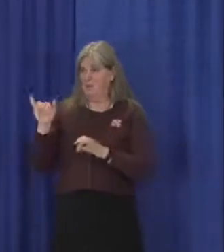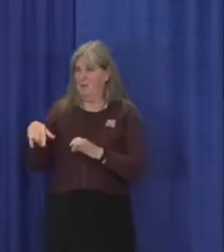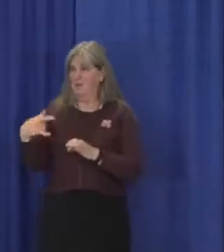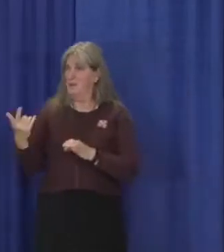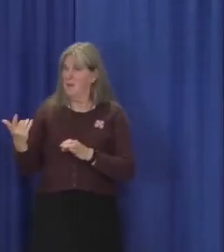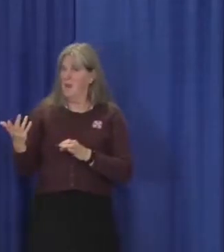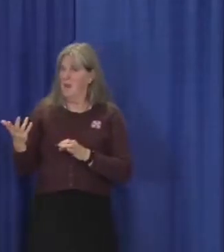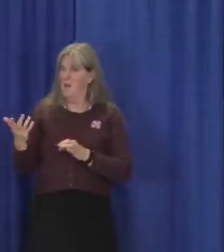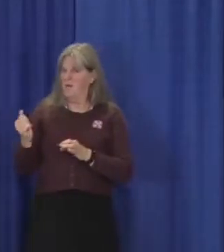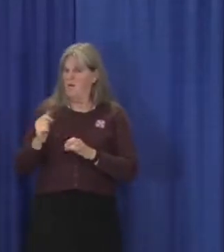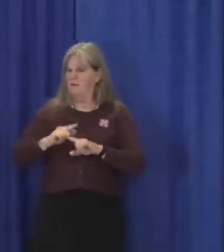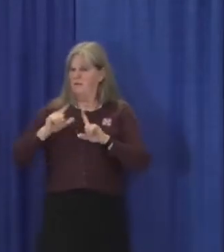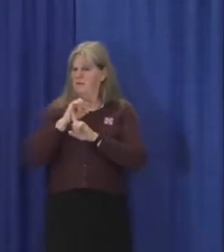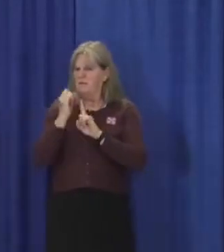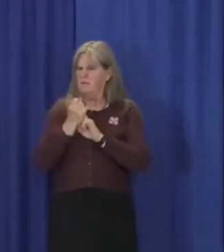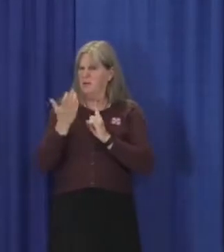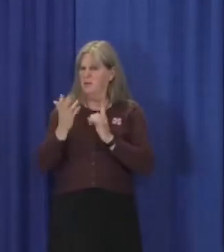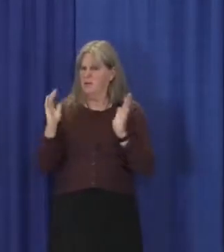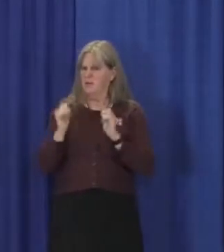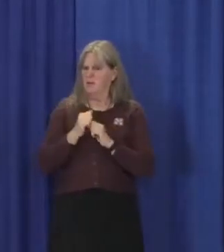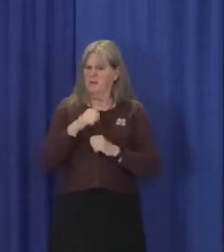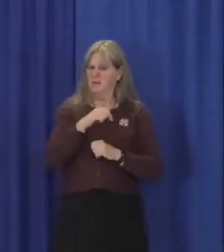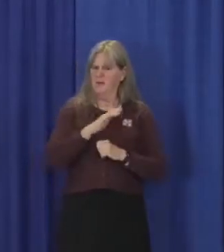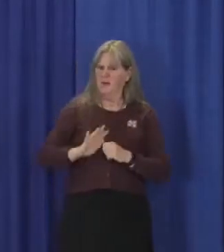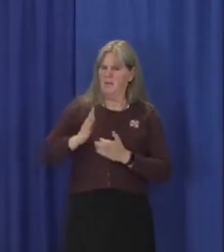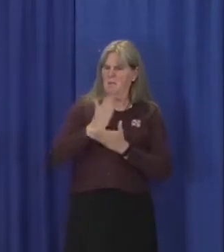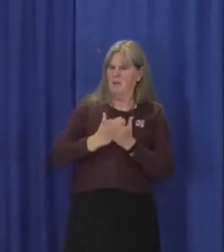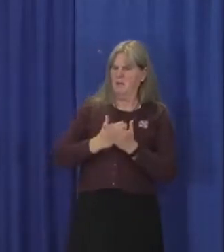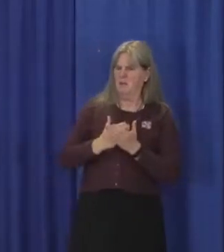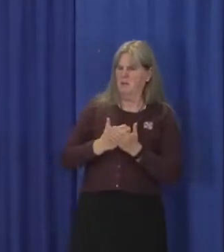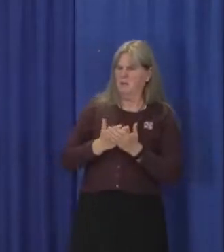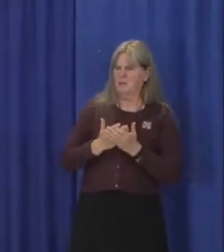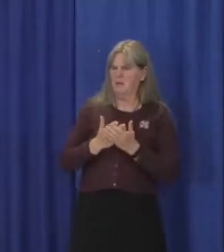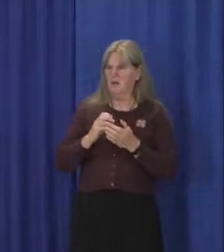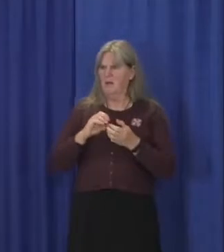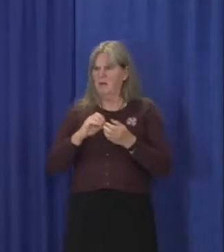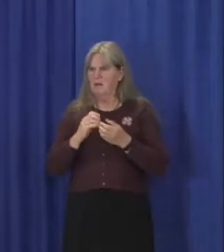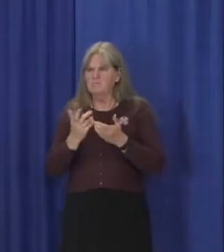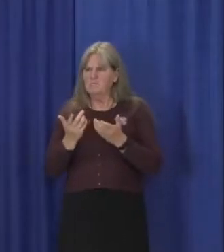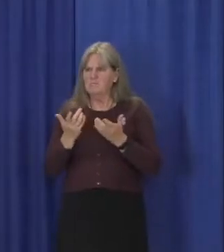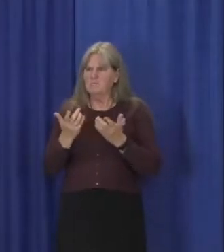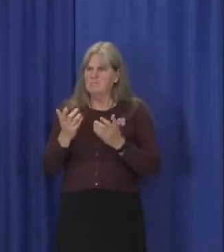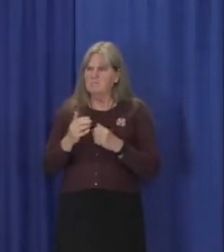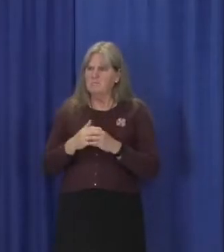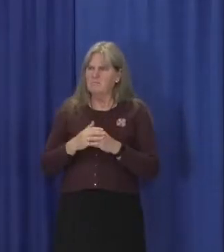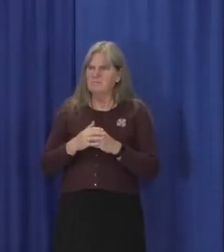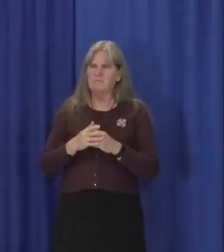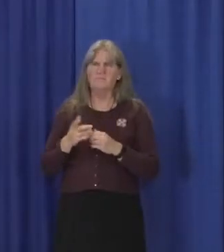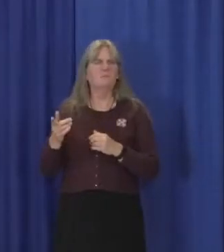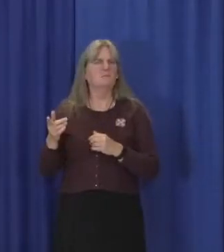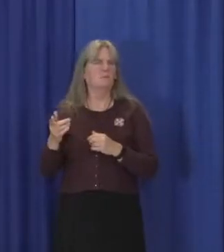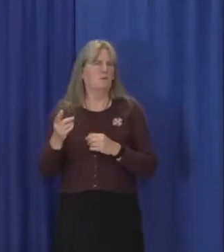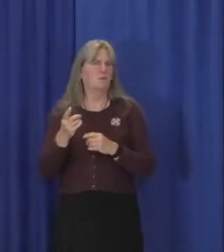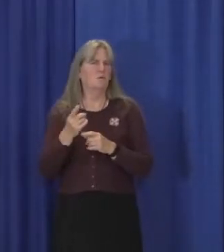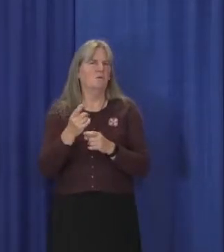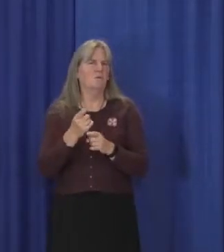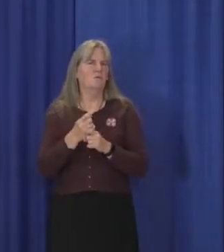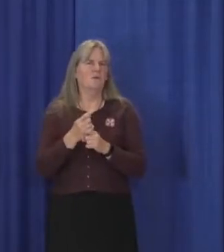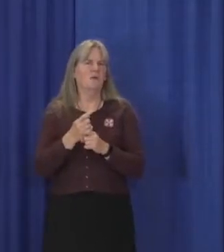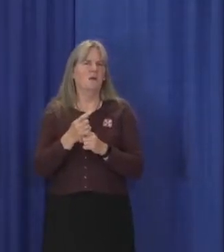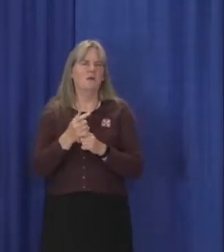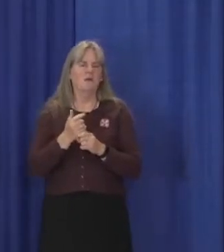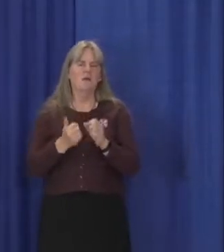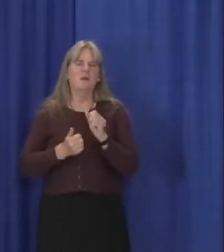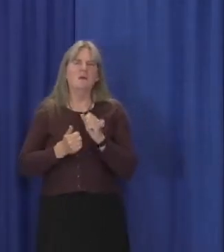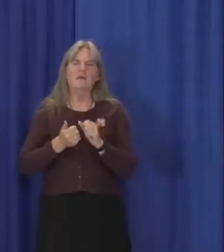or are we in a bit of a different position just given our population and our low case count? You're right in identifying that every